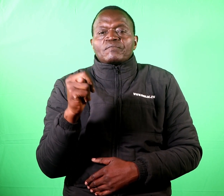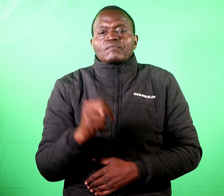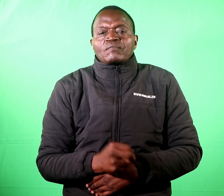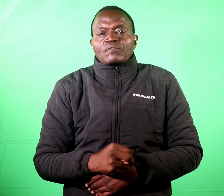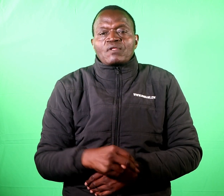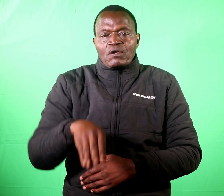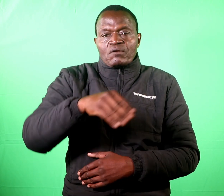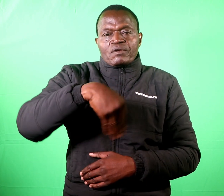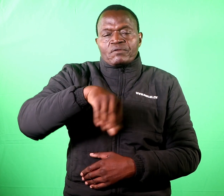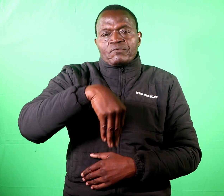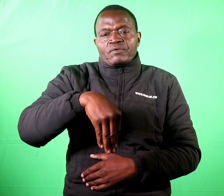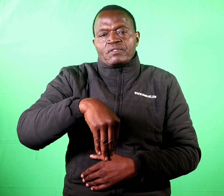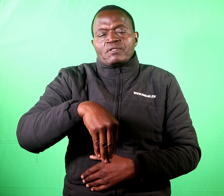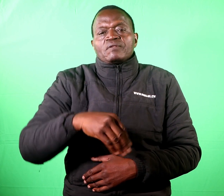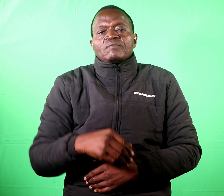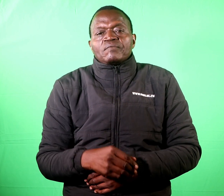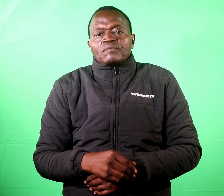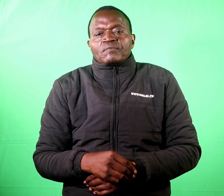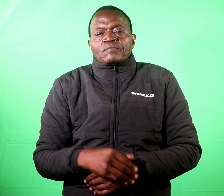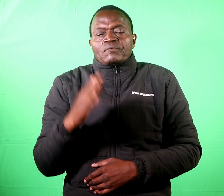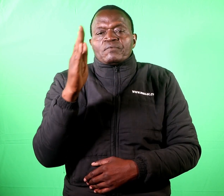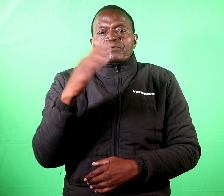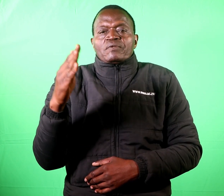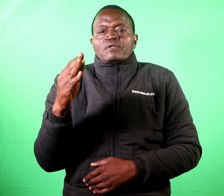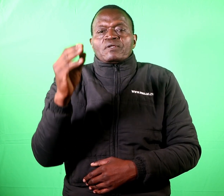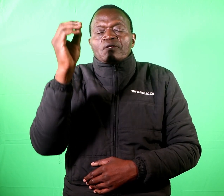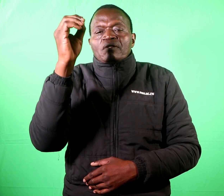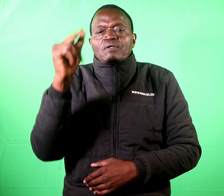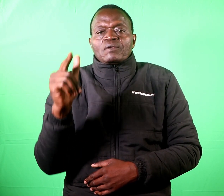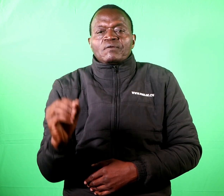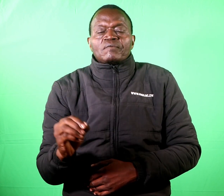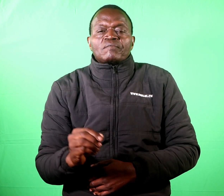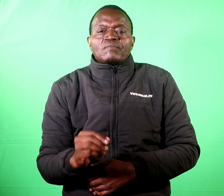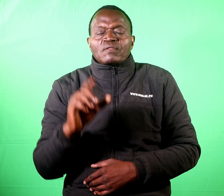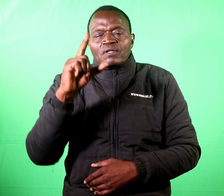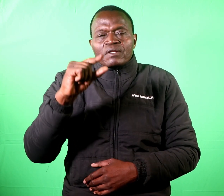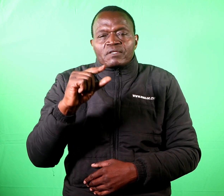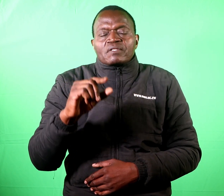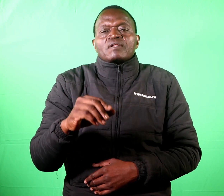located within premises, 10%, less than 500 meters,